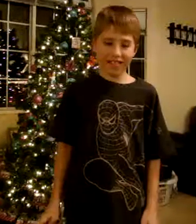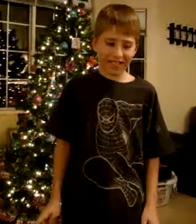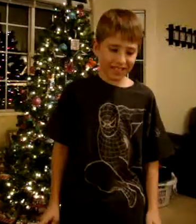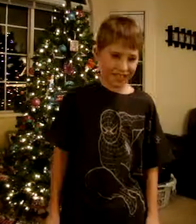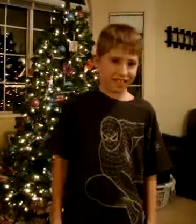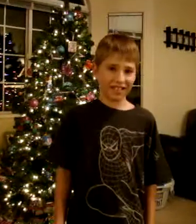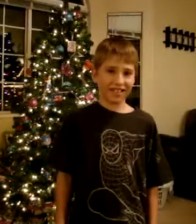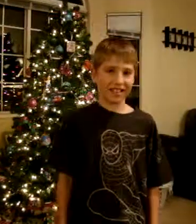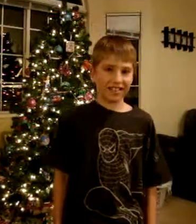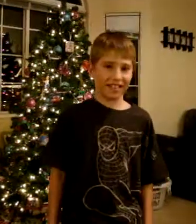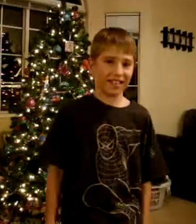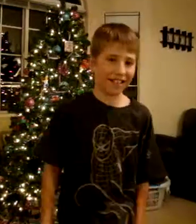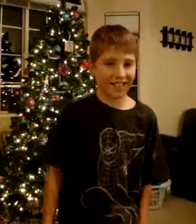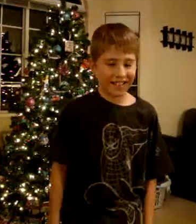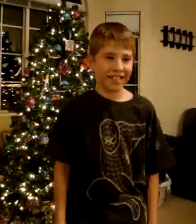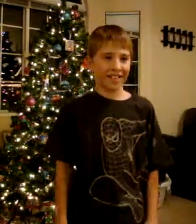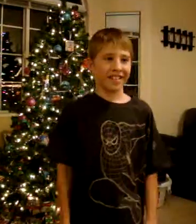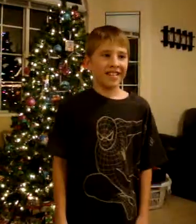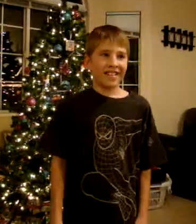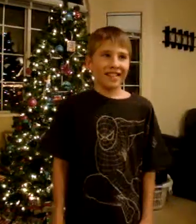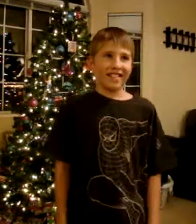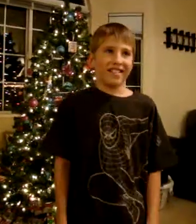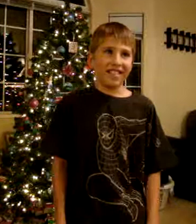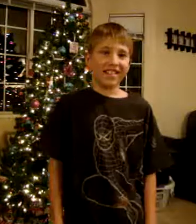Let me think. Is there any other words we can think of?